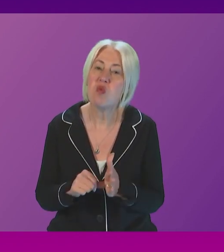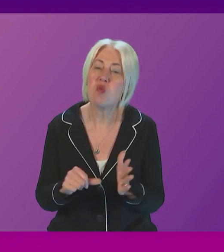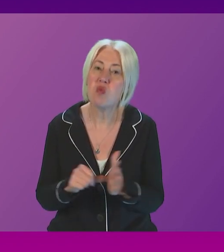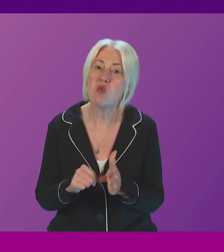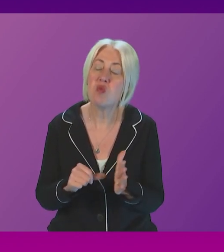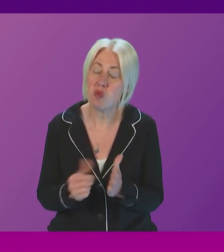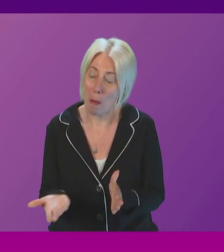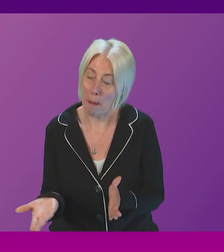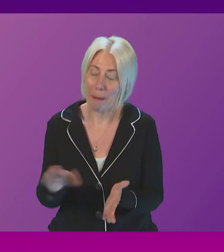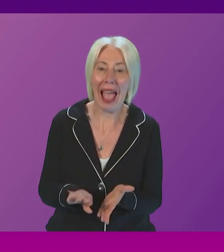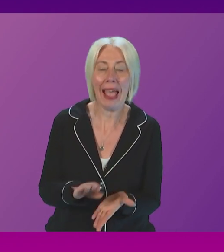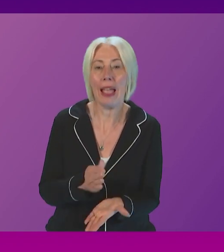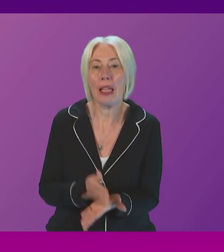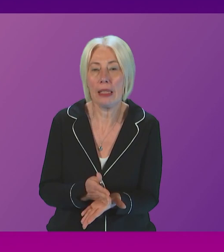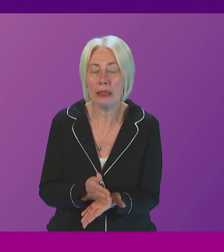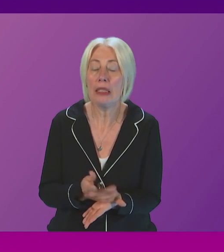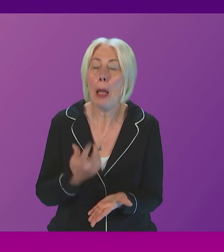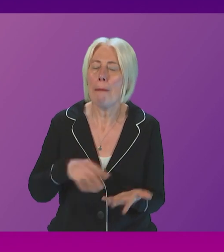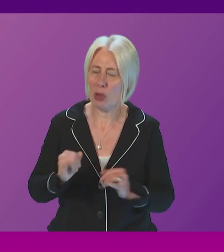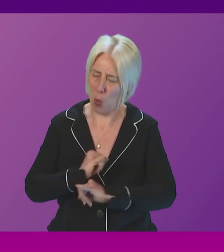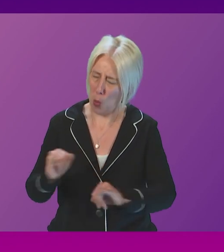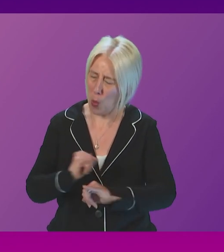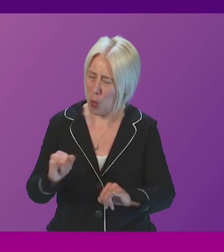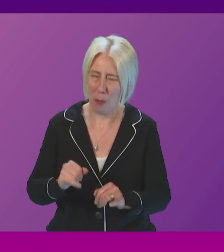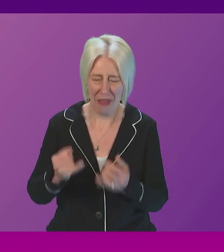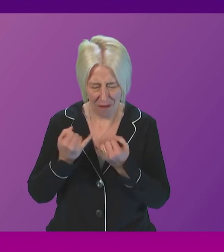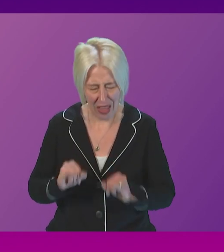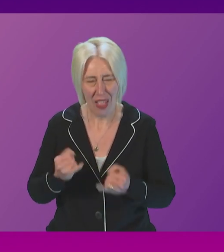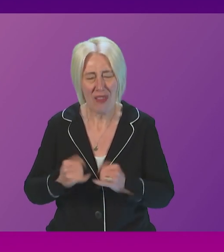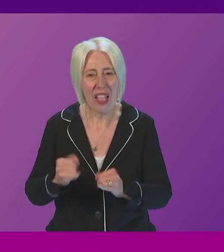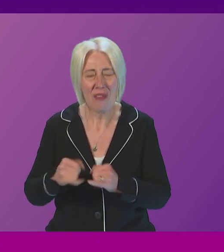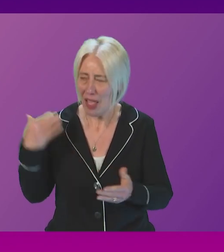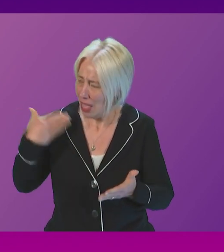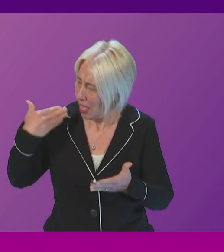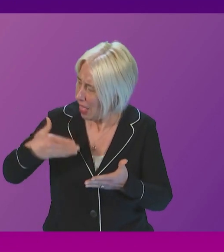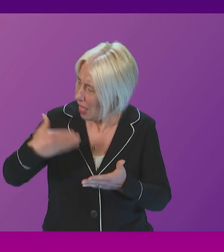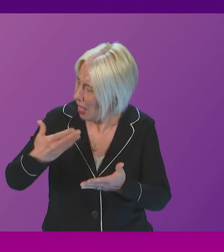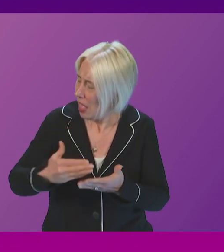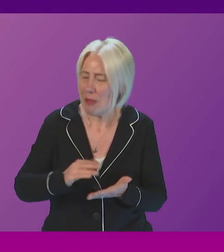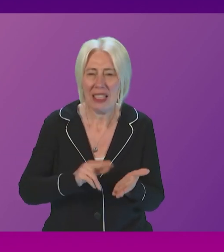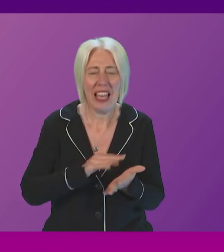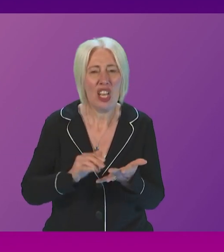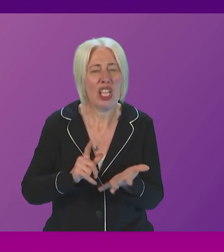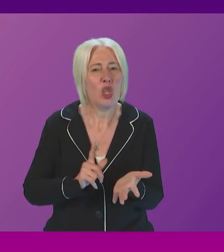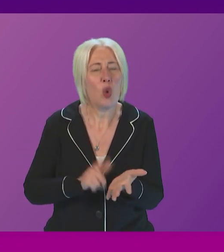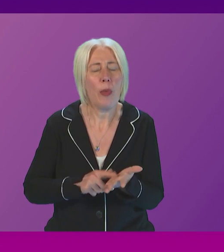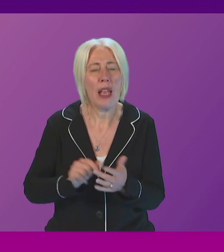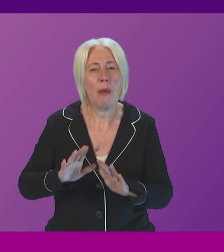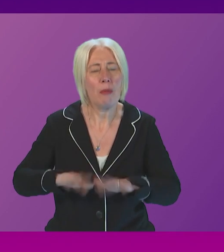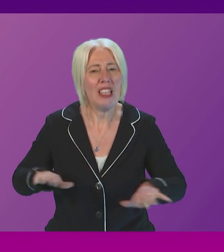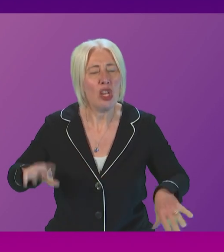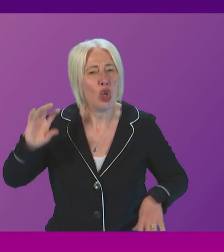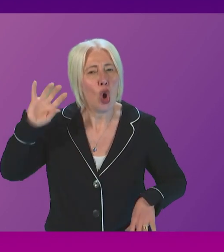to regain. In the wake of a scandalous catalogue of failures, there is little confidence in NHS Lothian's paediatric